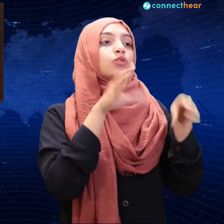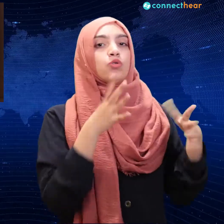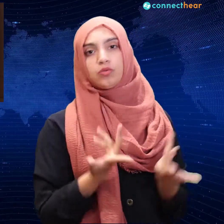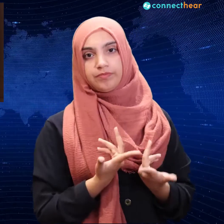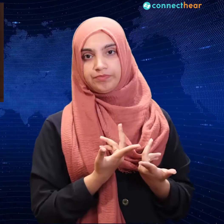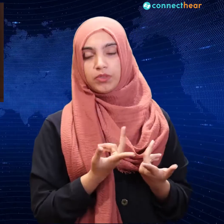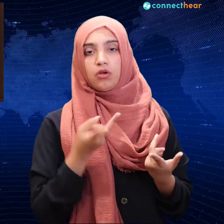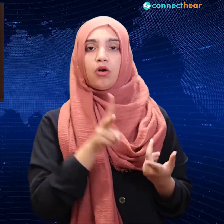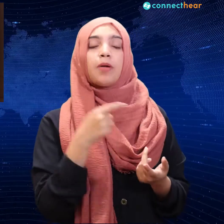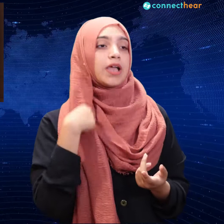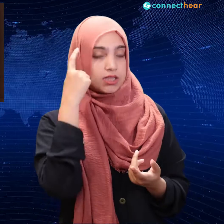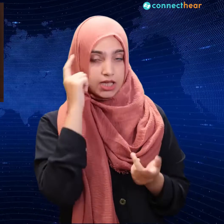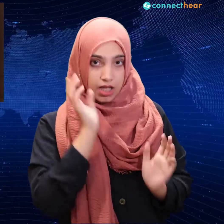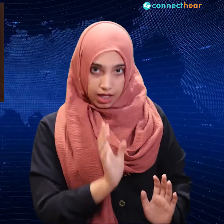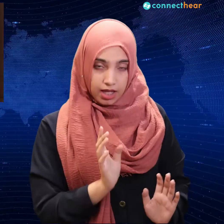I noticed them calling